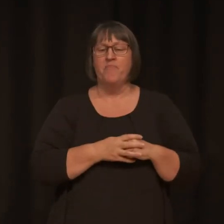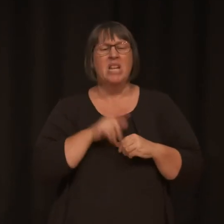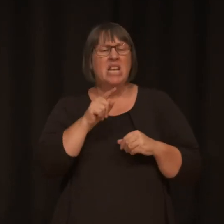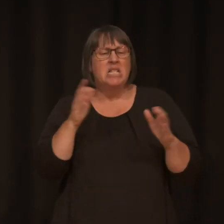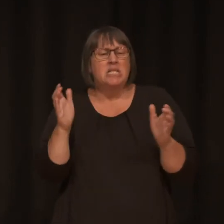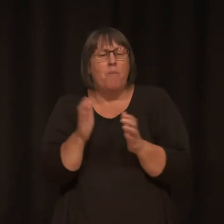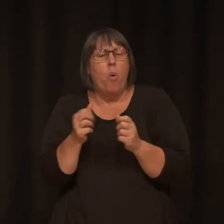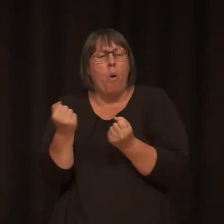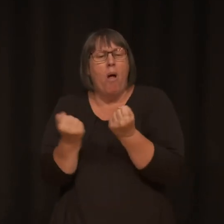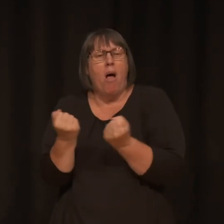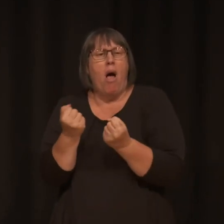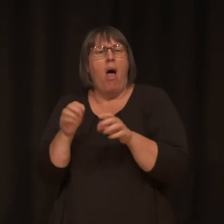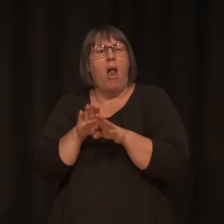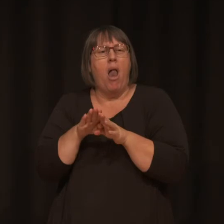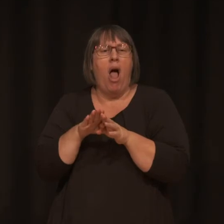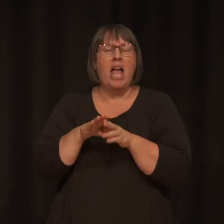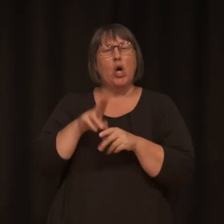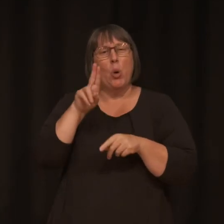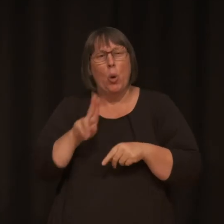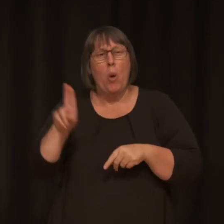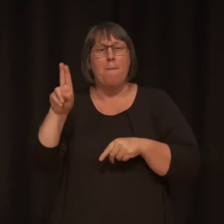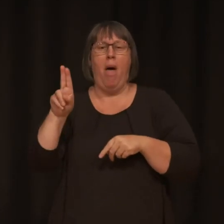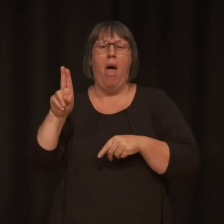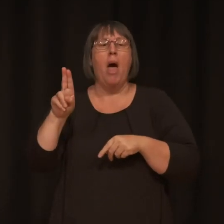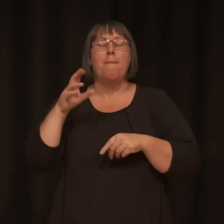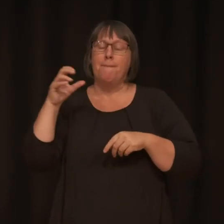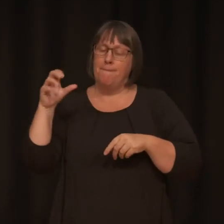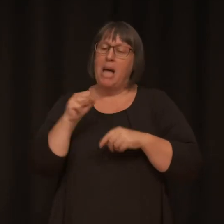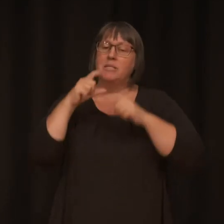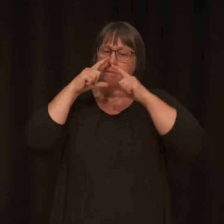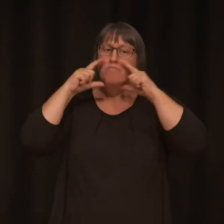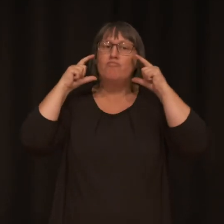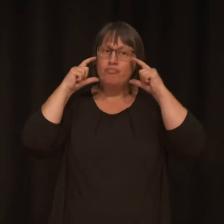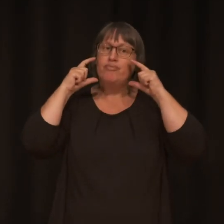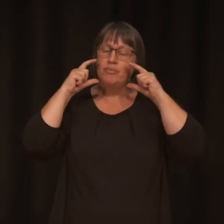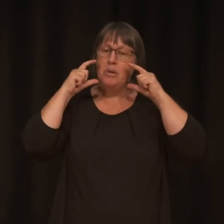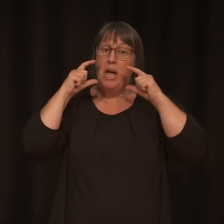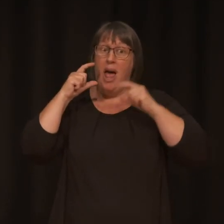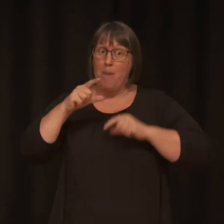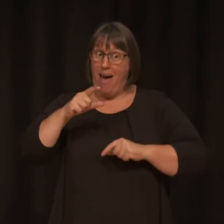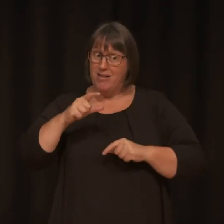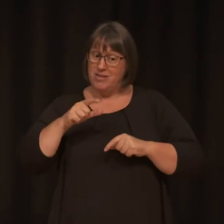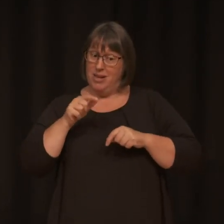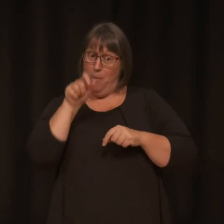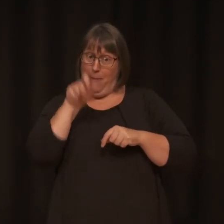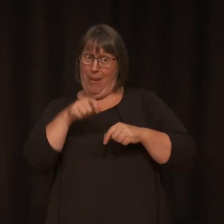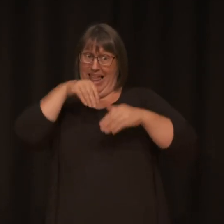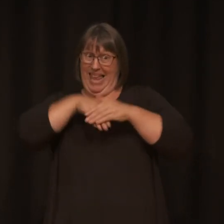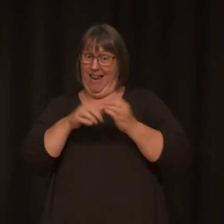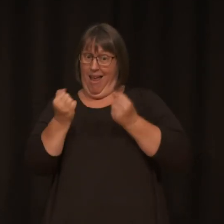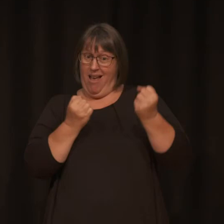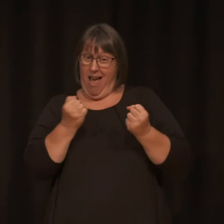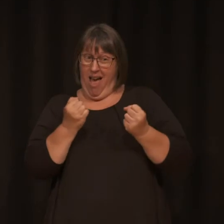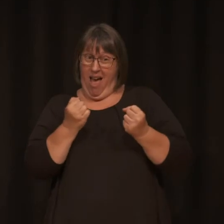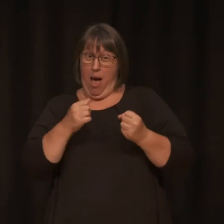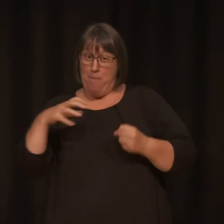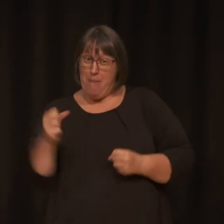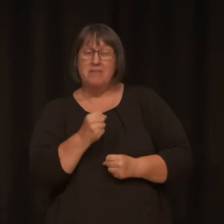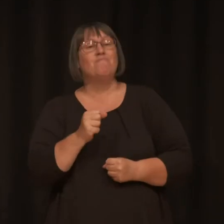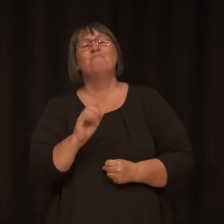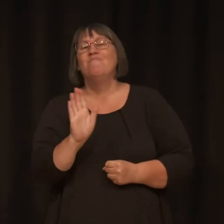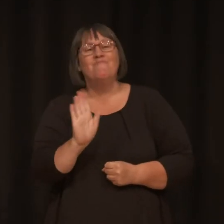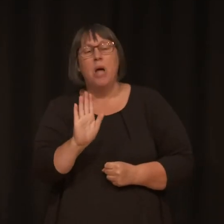vehicles like Ubers and taxis, drivers must wear a face covering. And while it is not mandatory for passengers, it is encouraged that they do